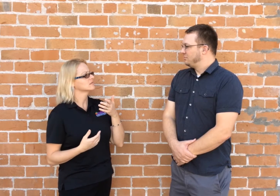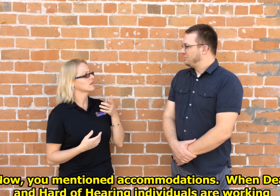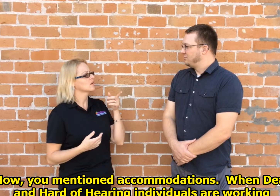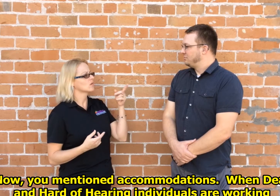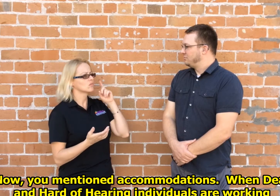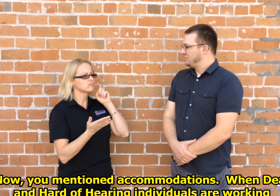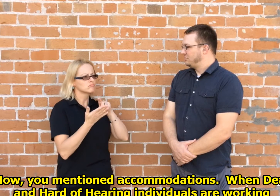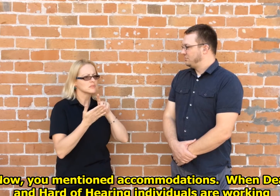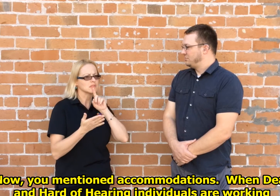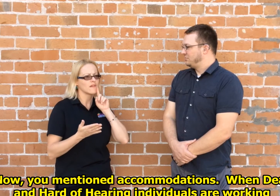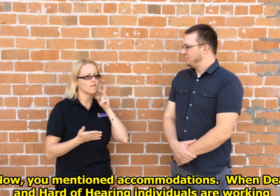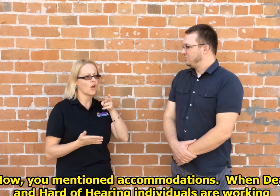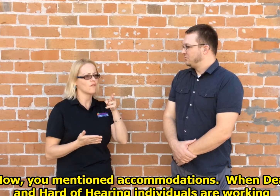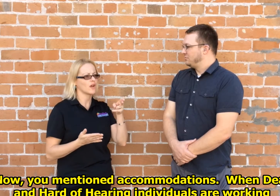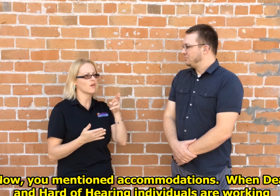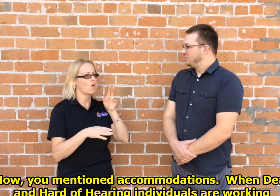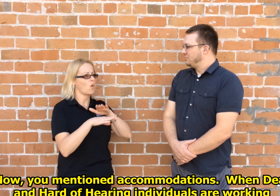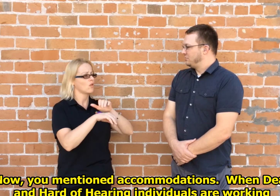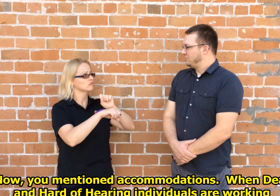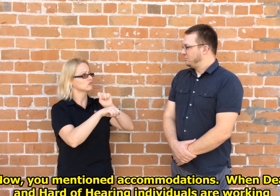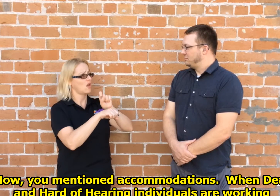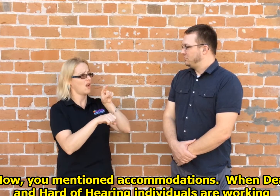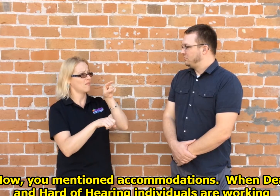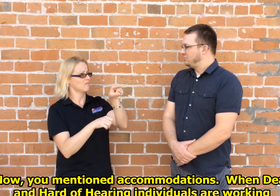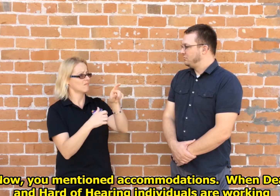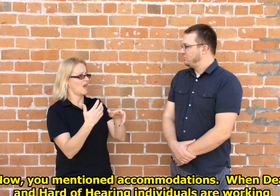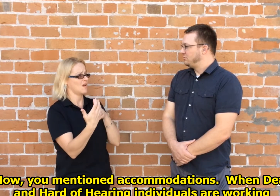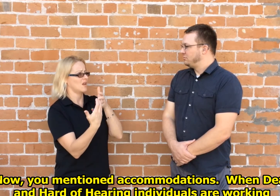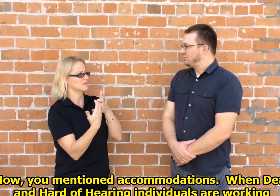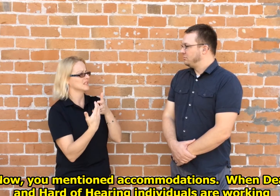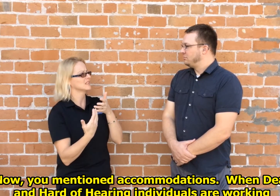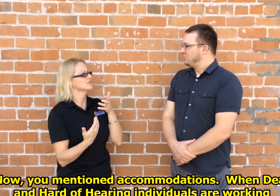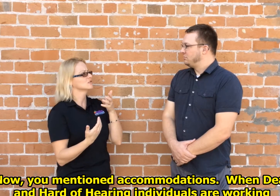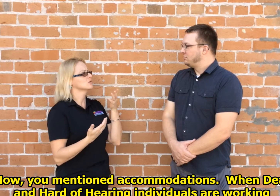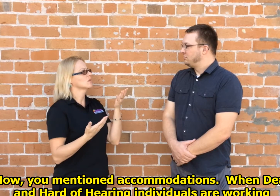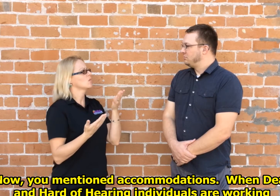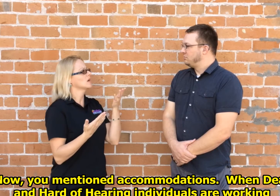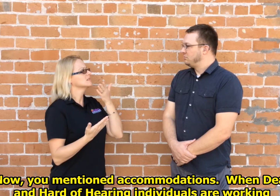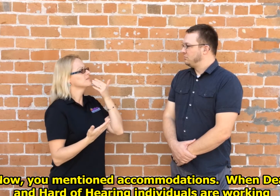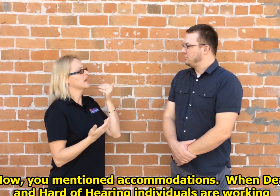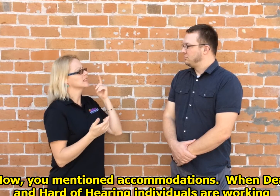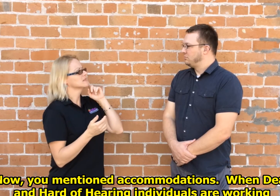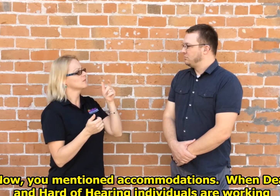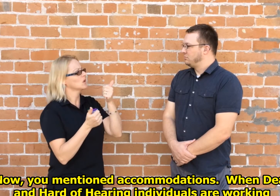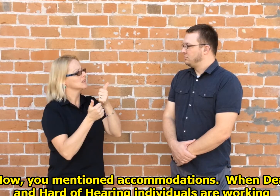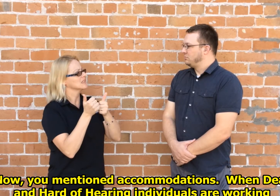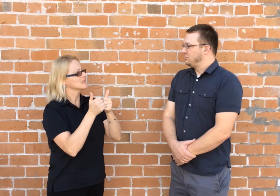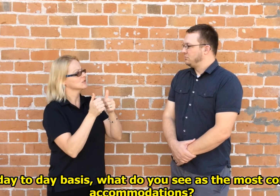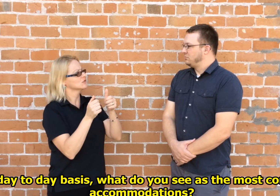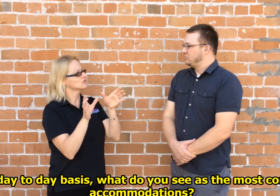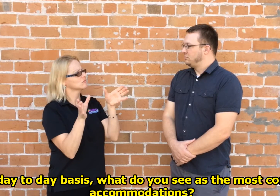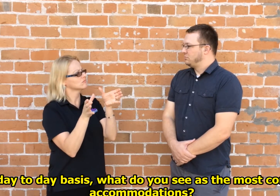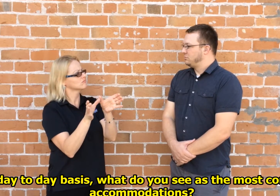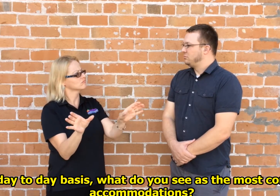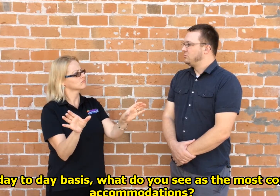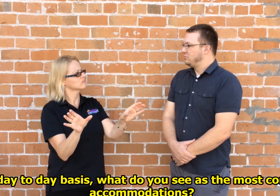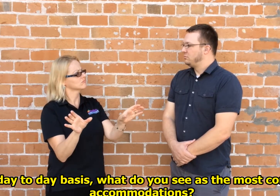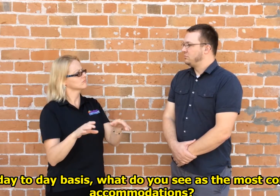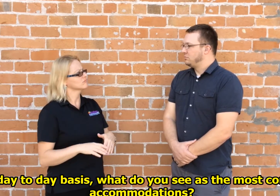Now, you mentioned accommodations. When deaf and hard of hearing individuals are working on a day-to-day basis, what